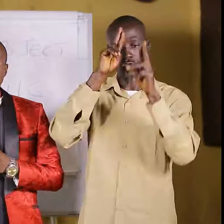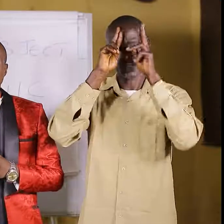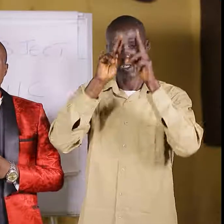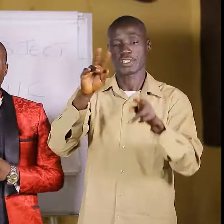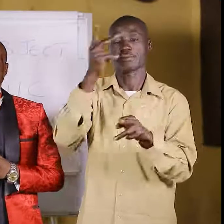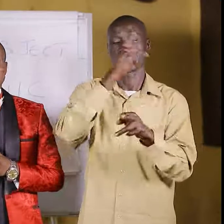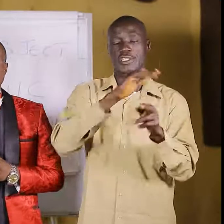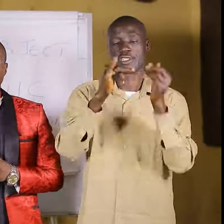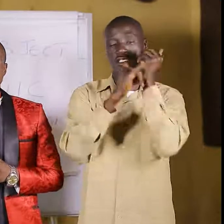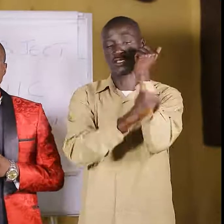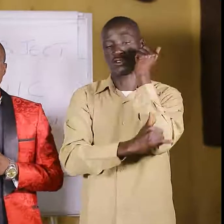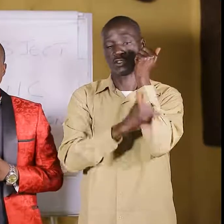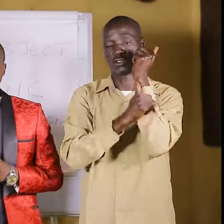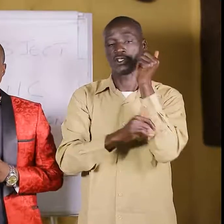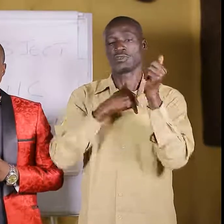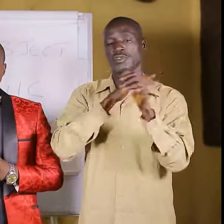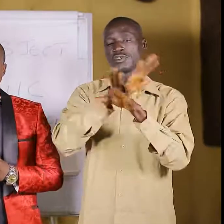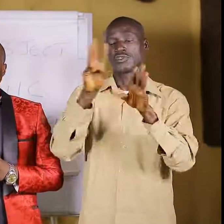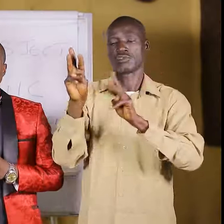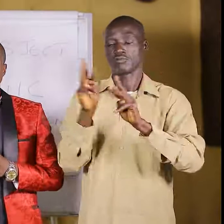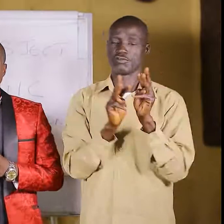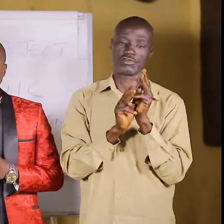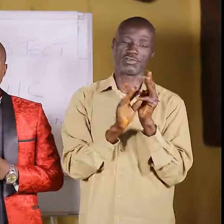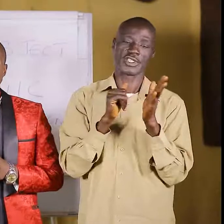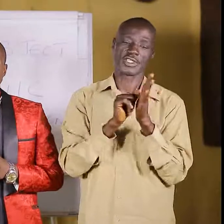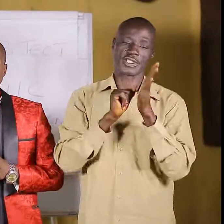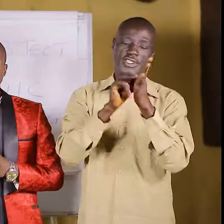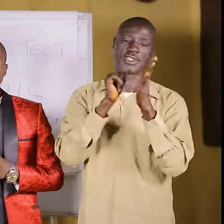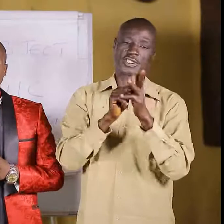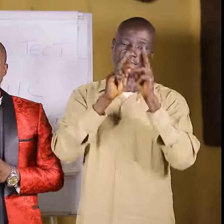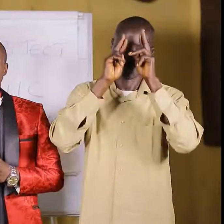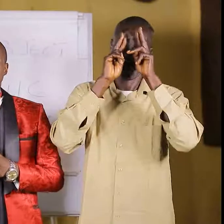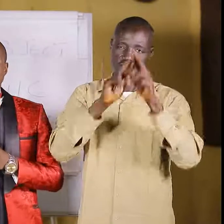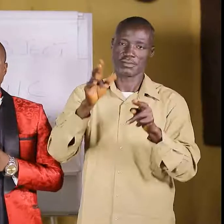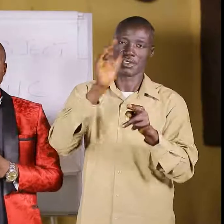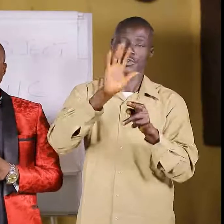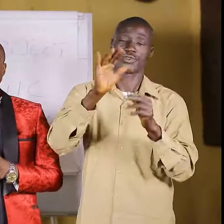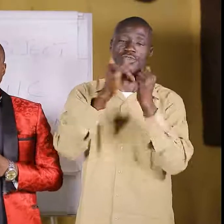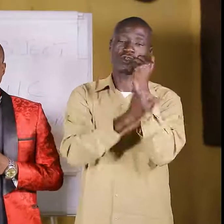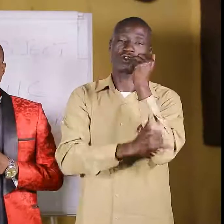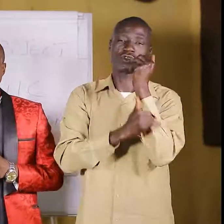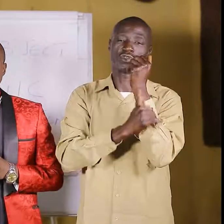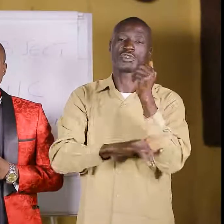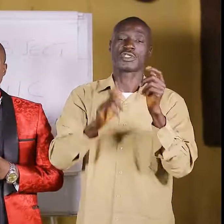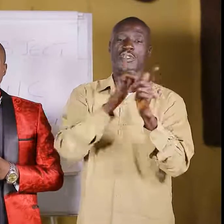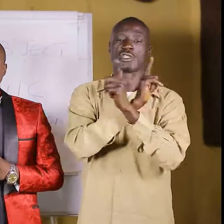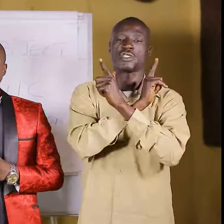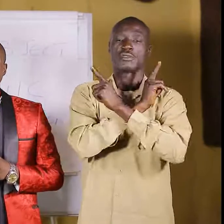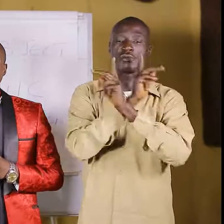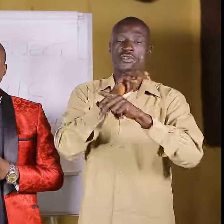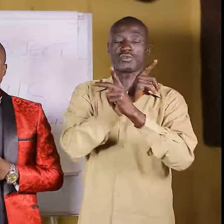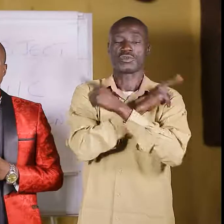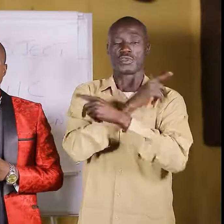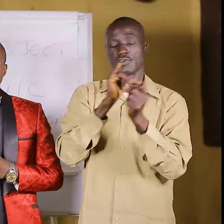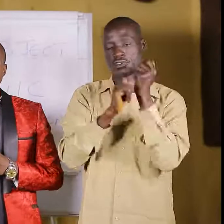supposed to stand at attention. You don't move. It is a sign of you being a patriotic citizen. We